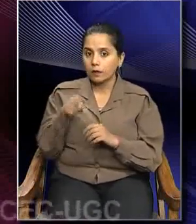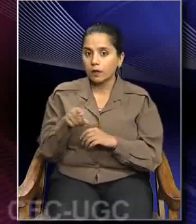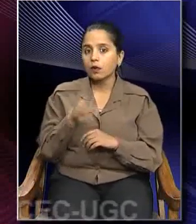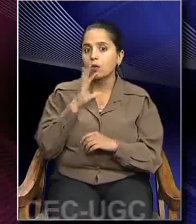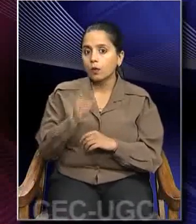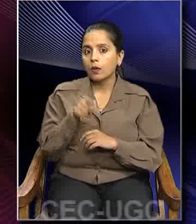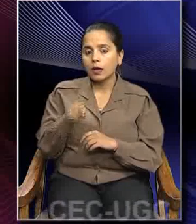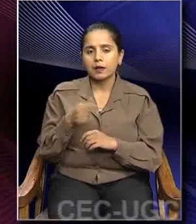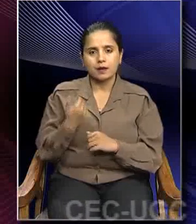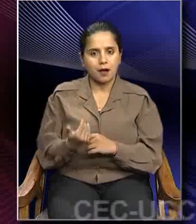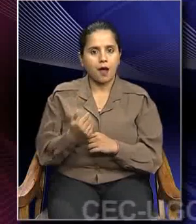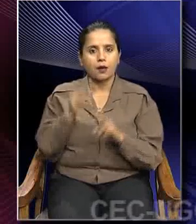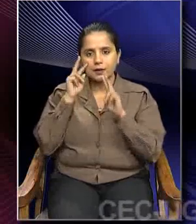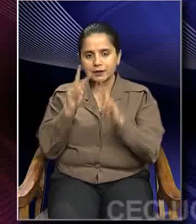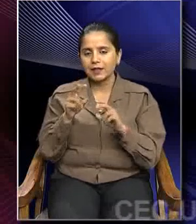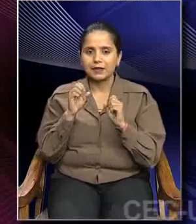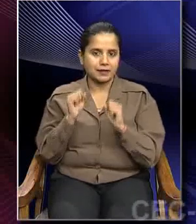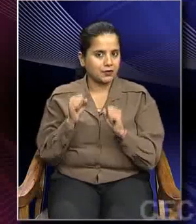are not perceivable.